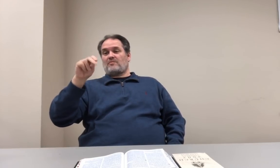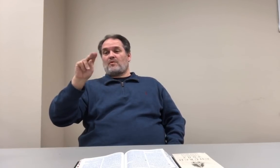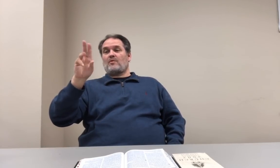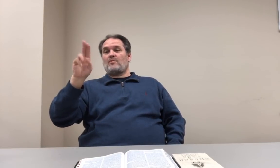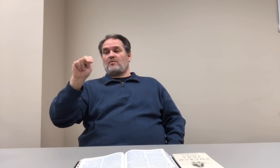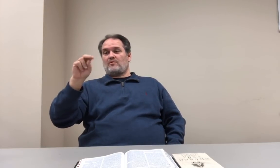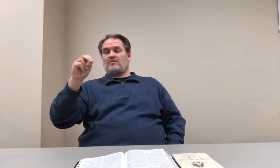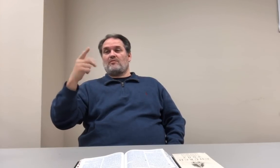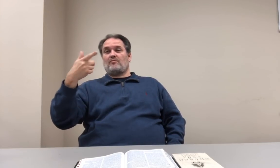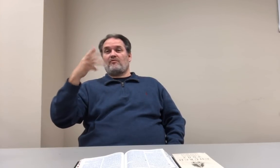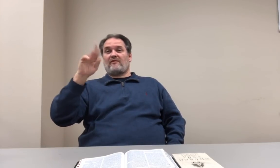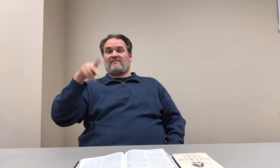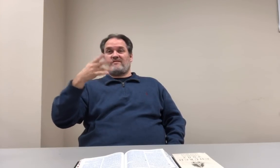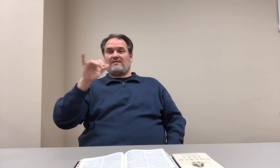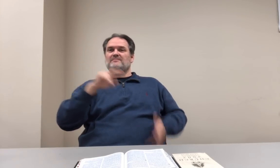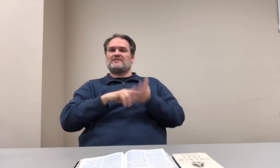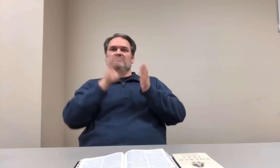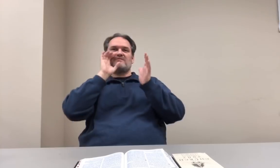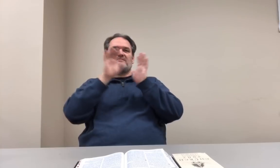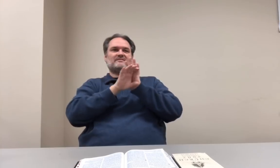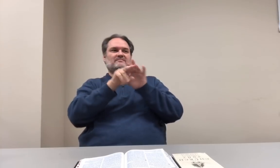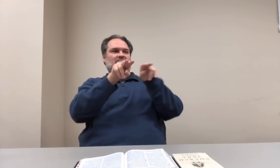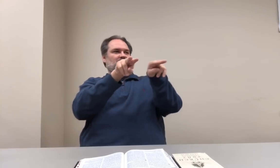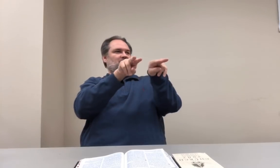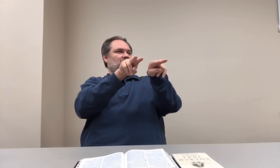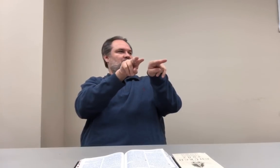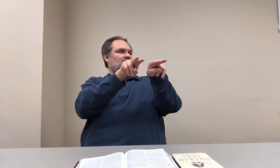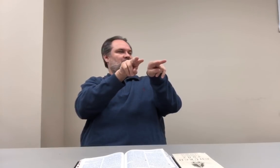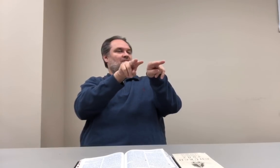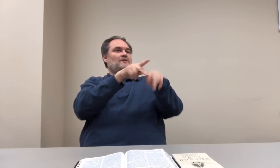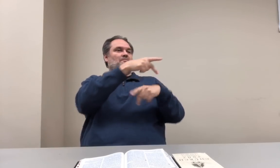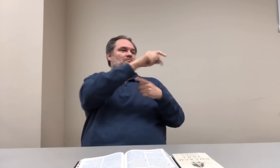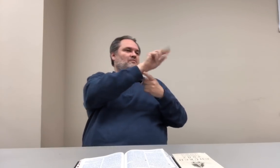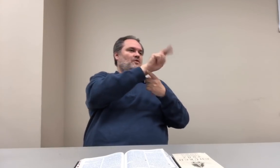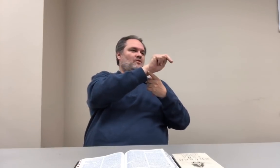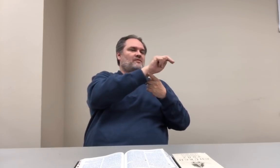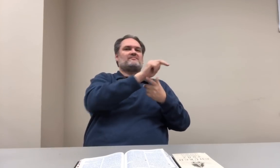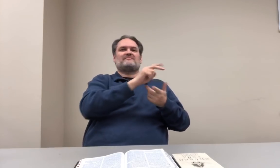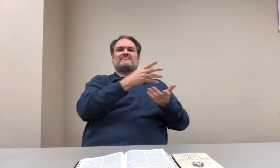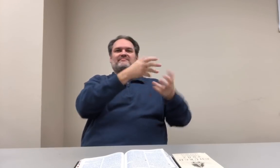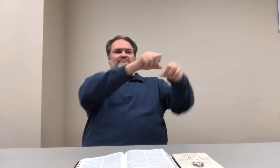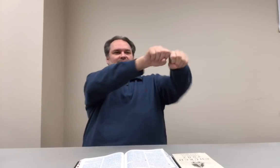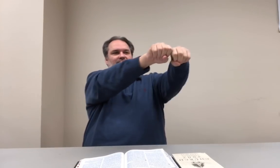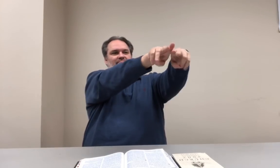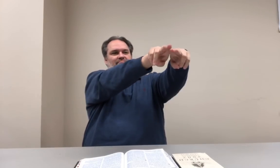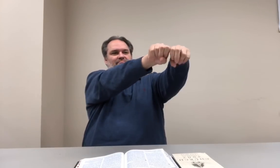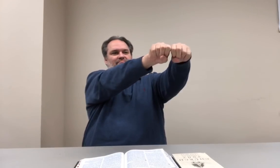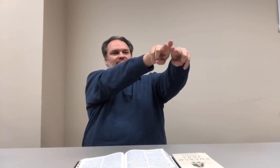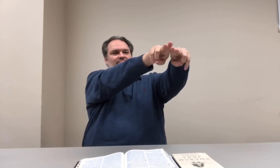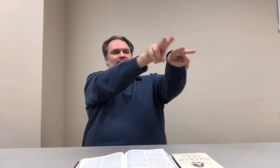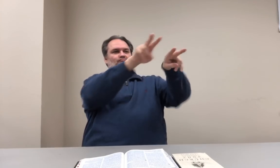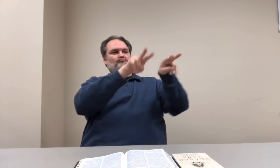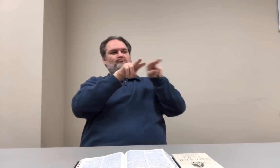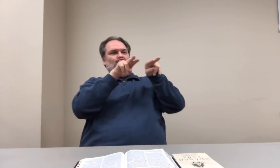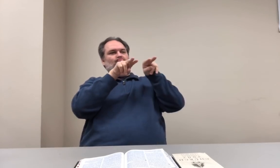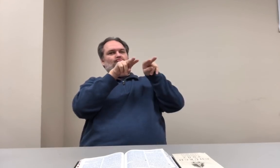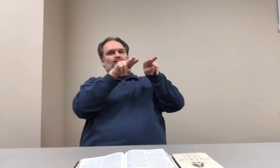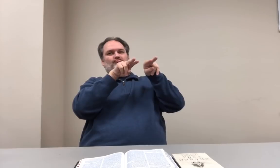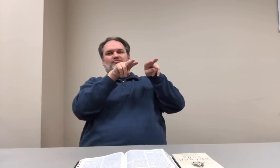speak. But let it not be said of us that we've not attempted to know God truly. For example, when we think about the first